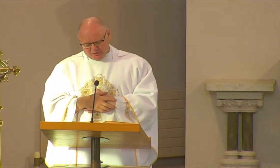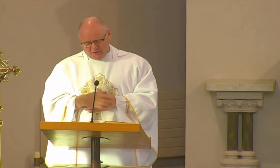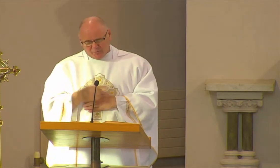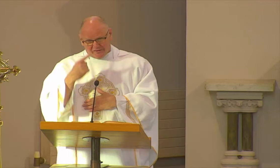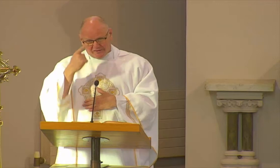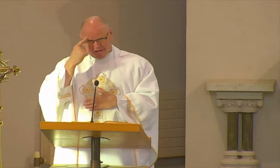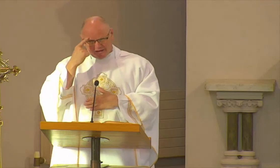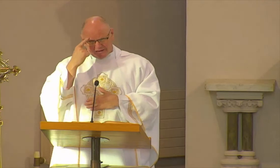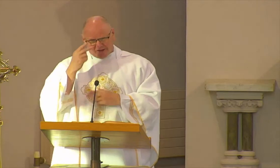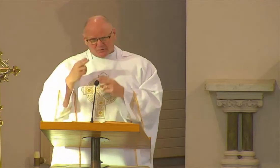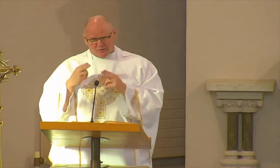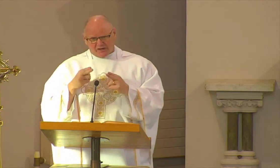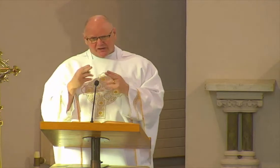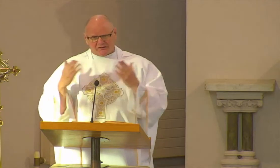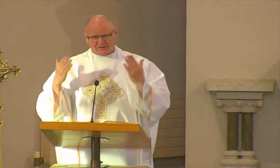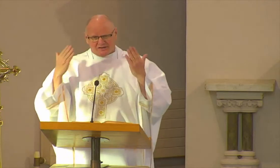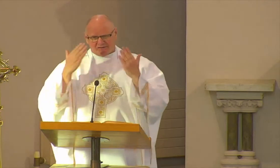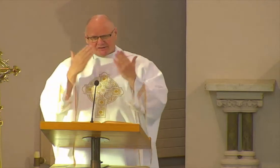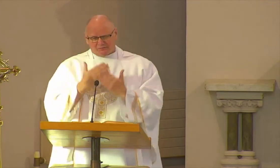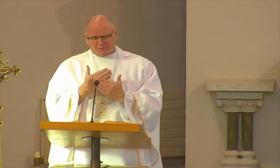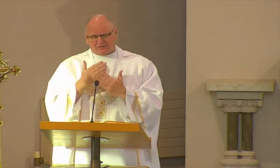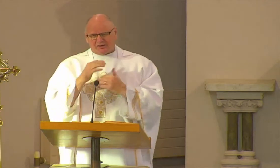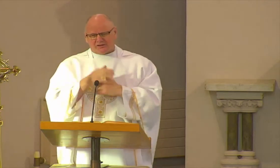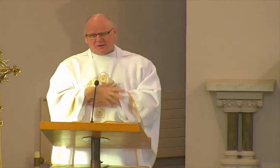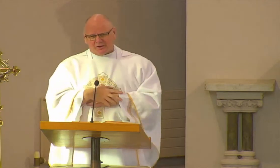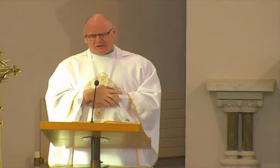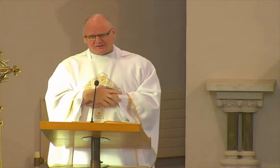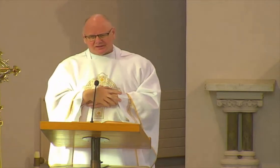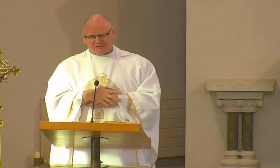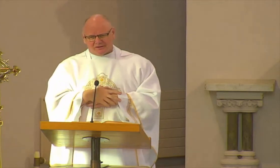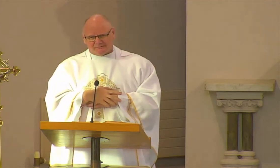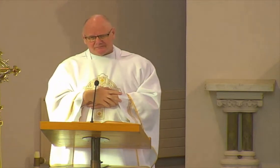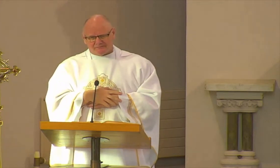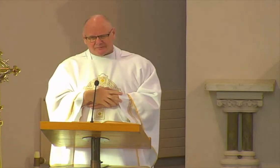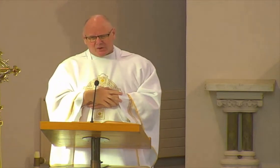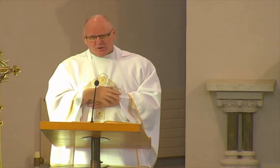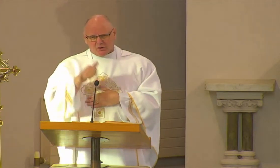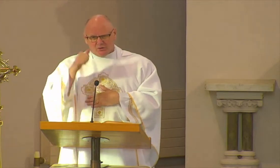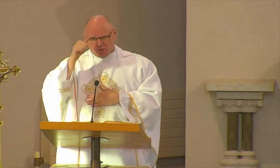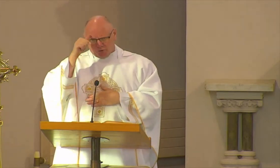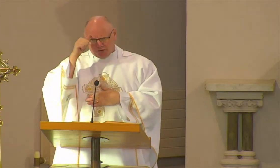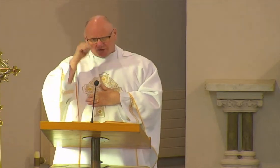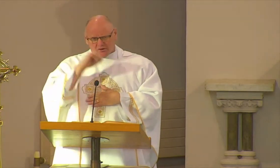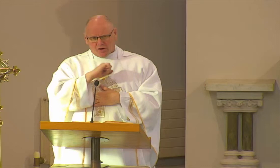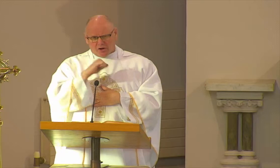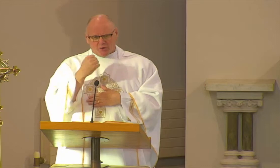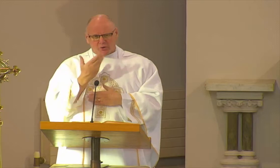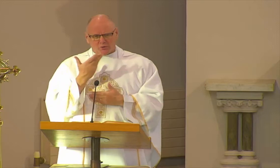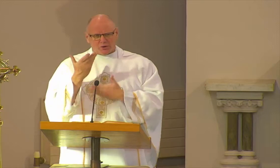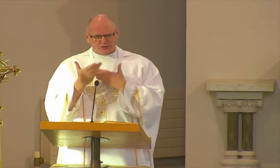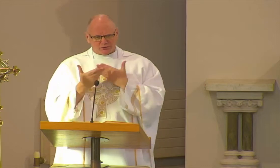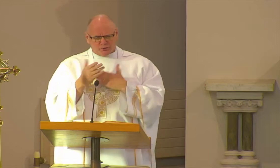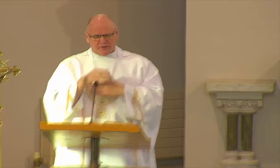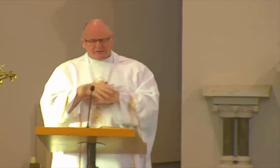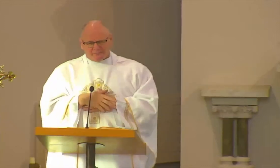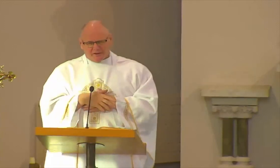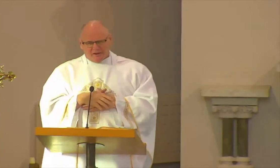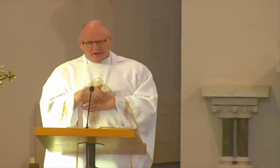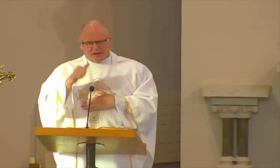We think in that way this evening. We think in that way this evening, knowing our own story and